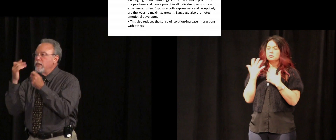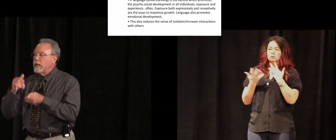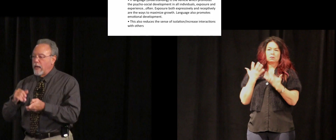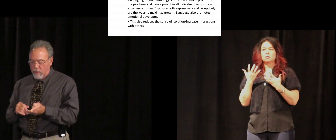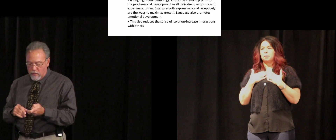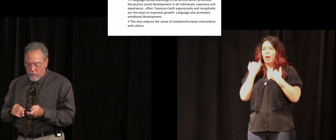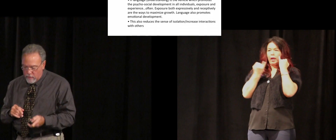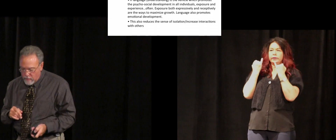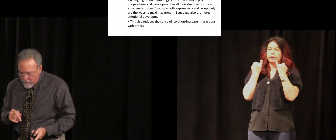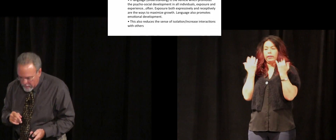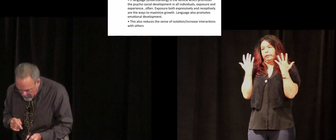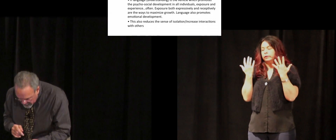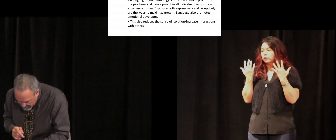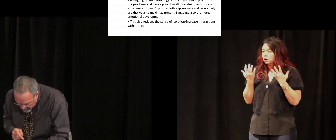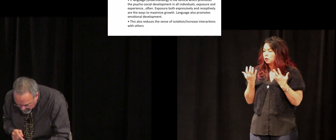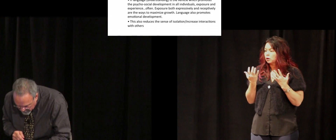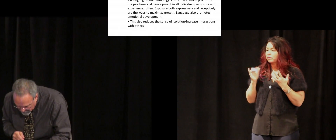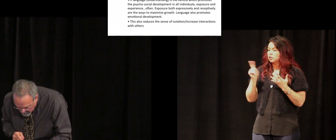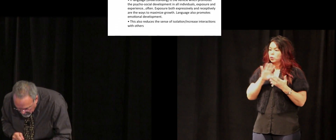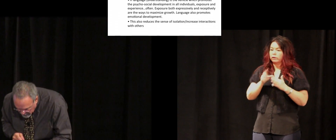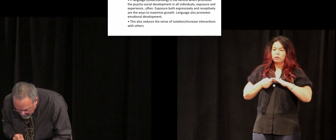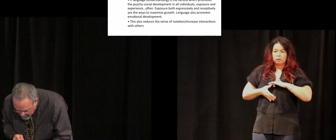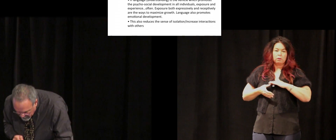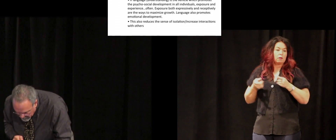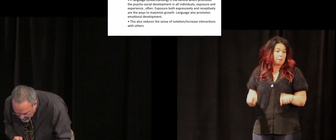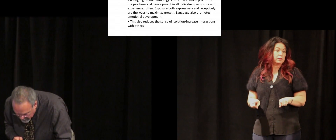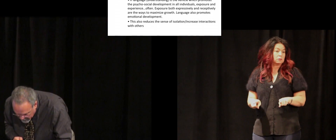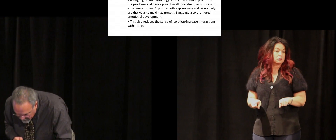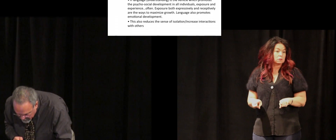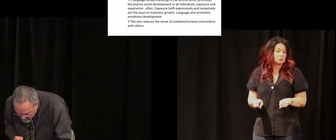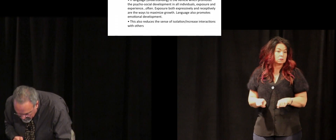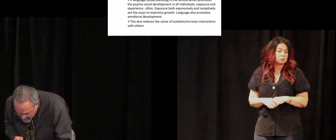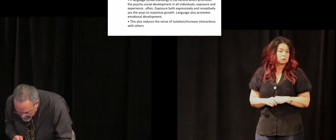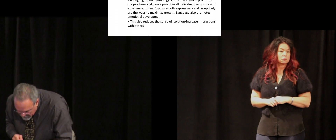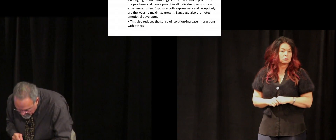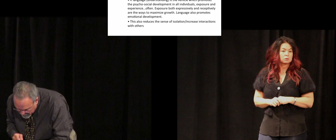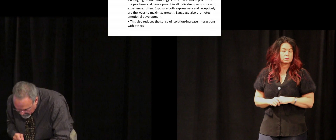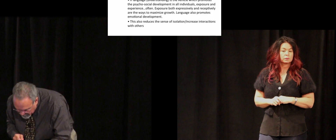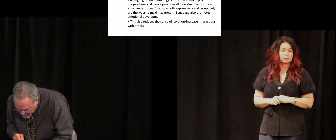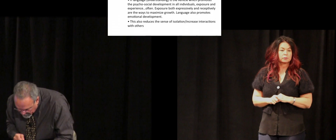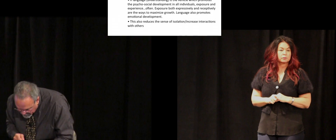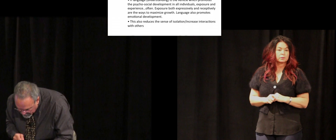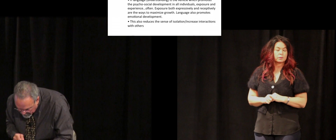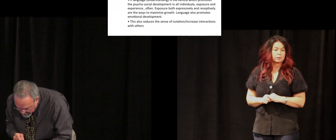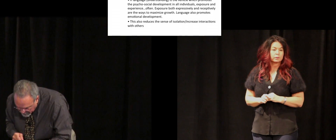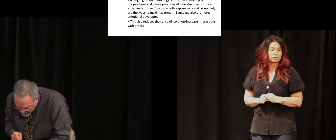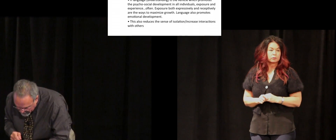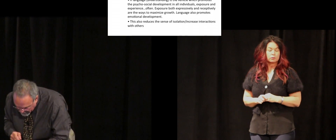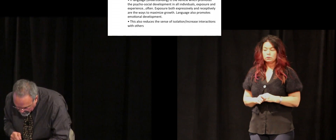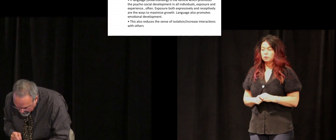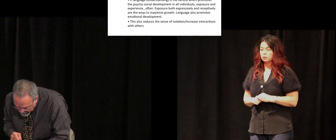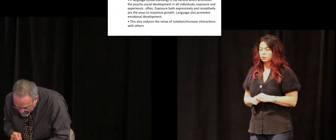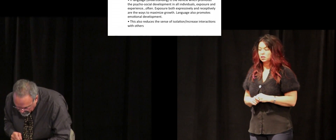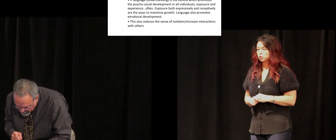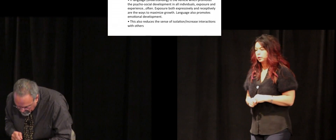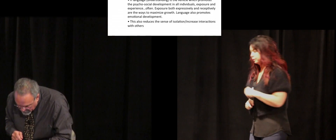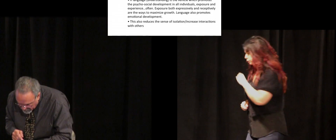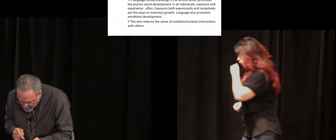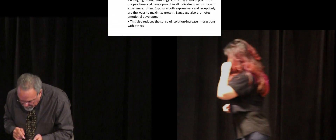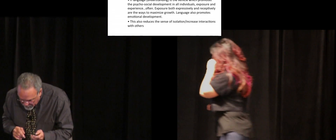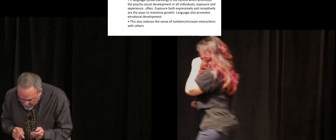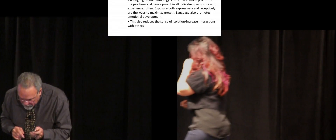relationships. You can very, very easily address somebody's behavior and say, I understand. I understand